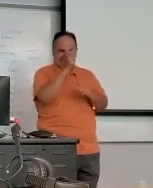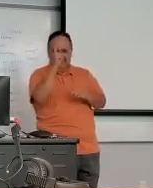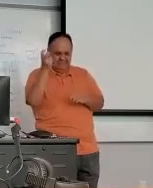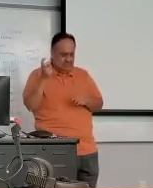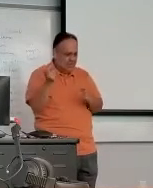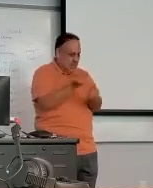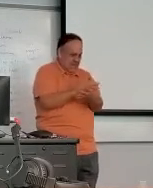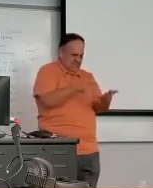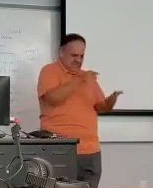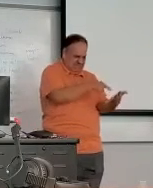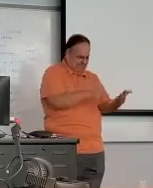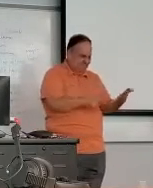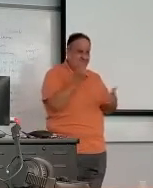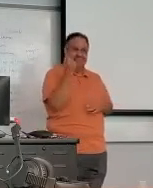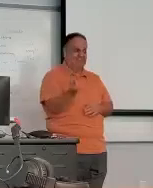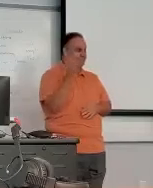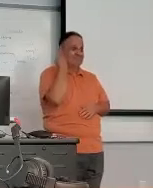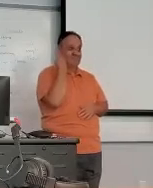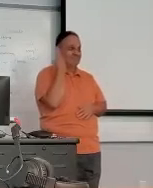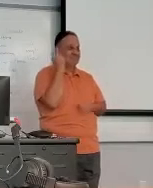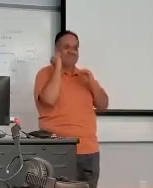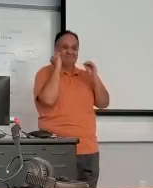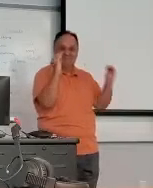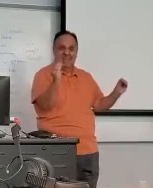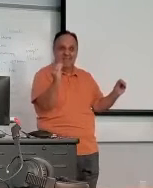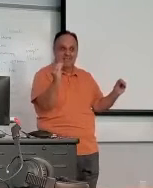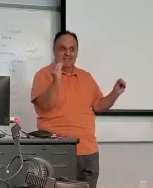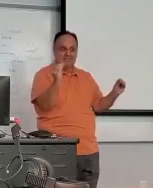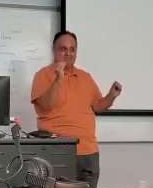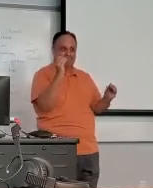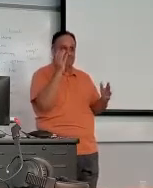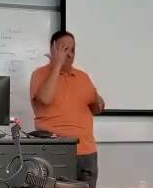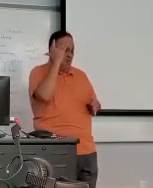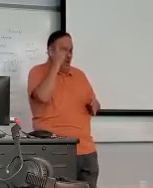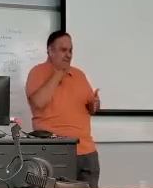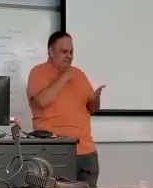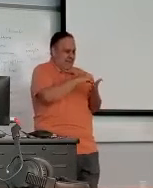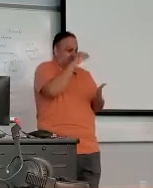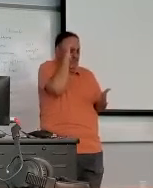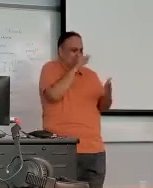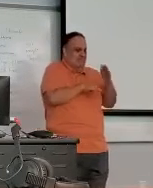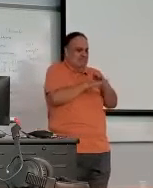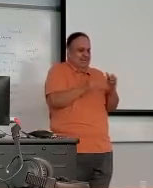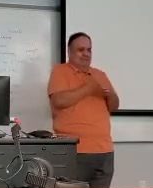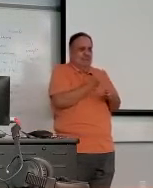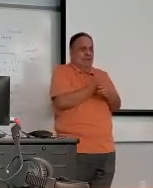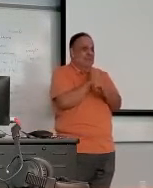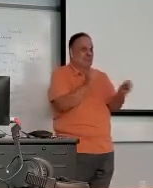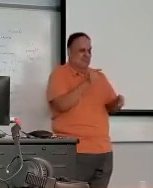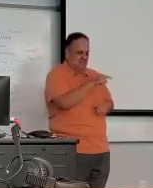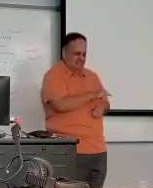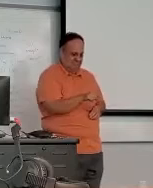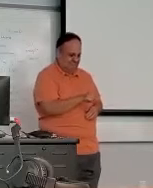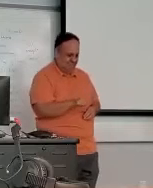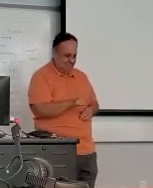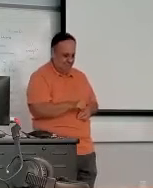don't seem to make any sense because they're nothing to do with what you've learned in your basic math. And so what we're going to do in this class is